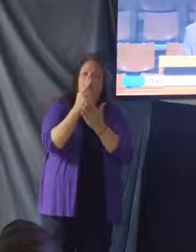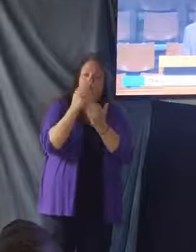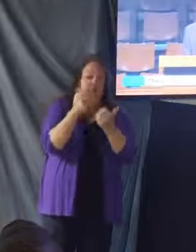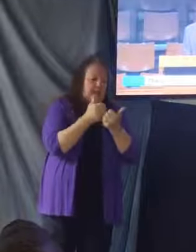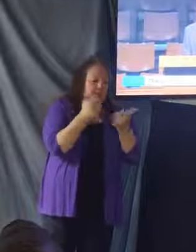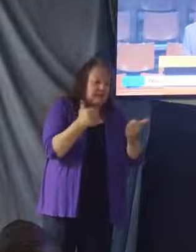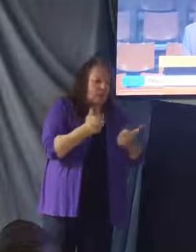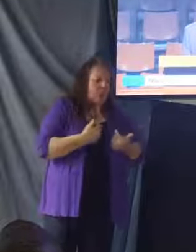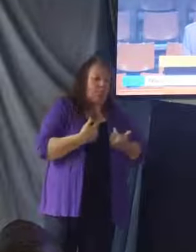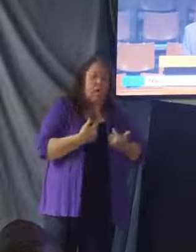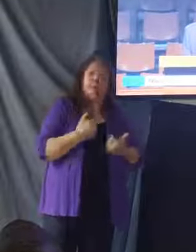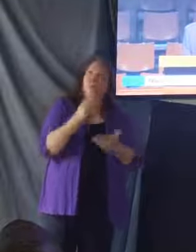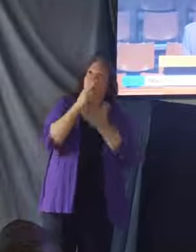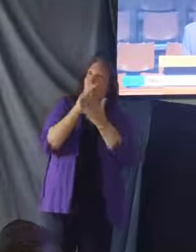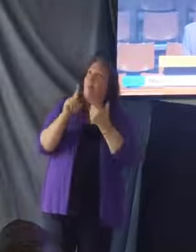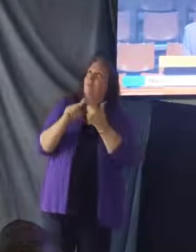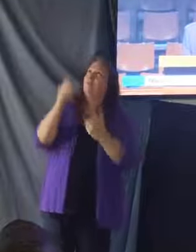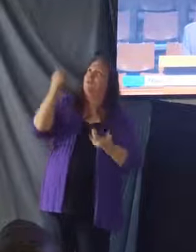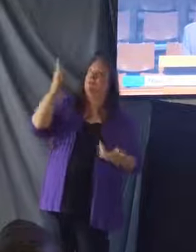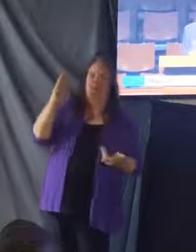holy lives.